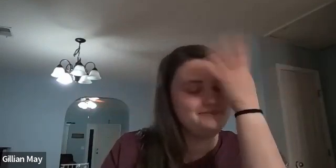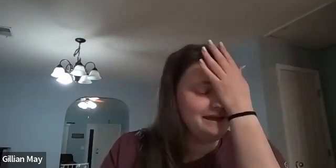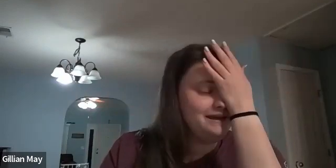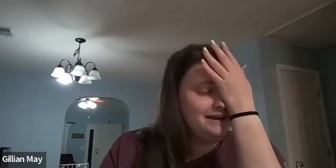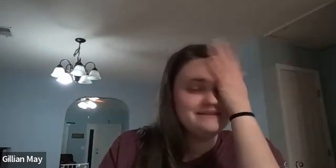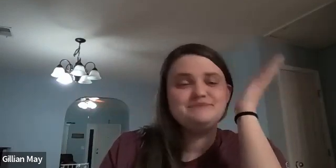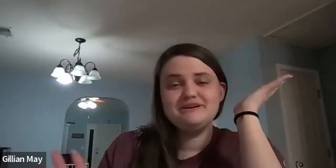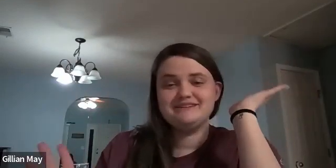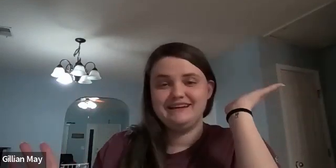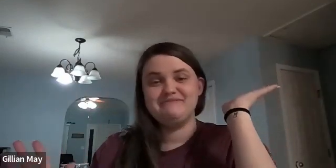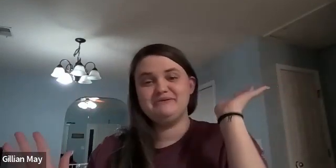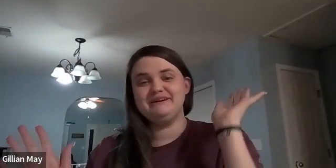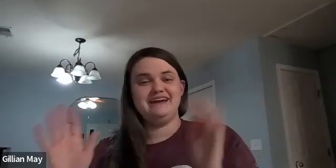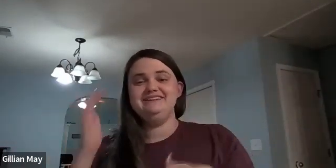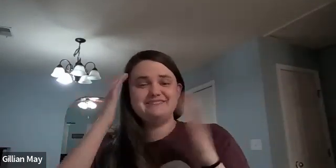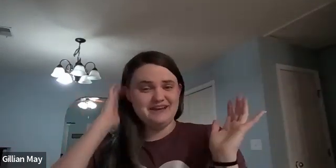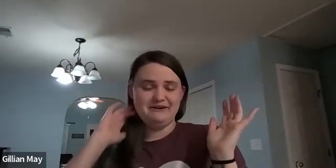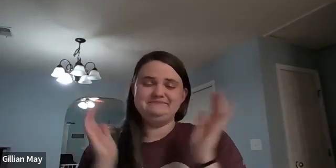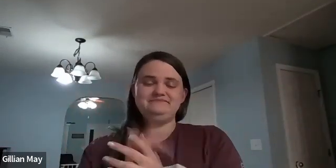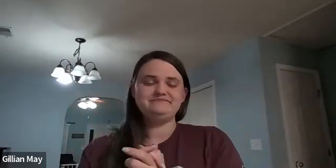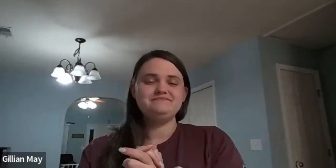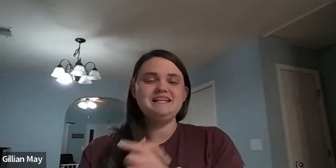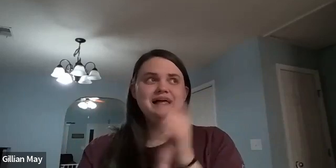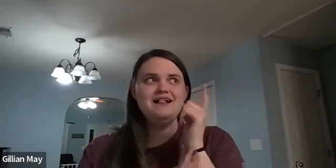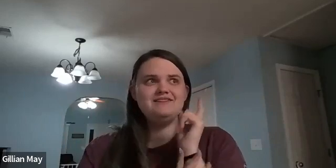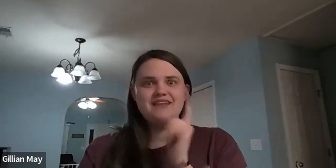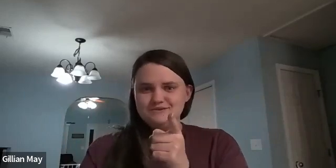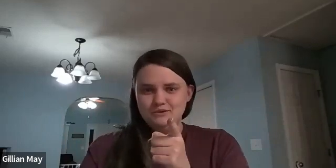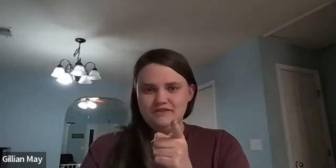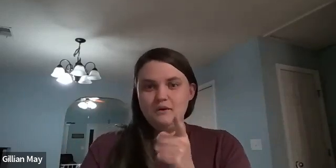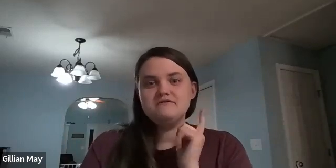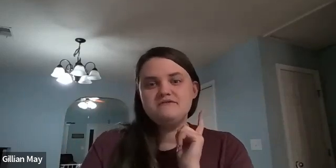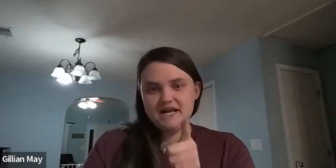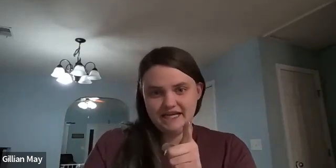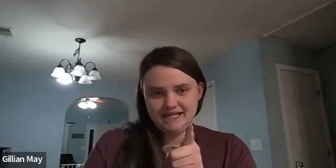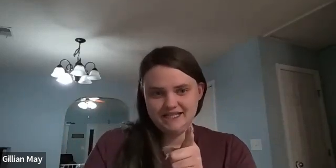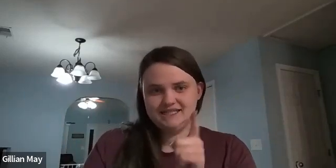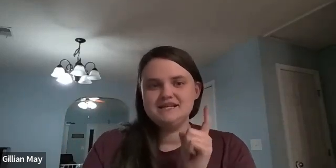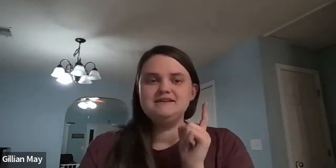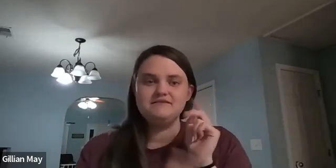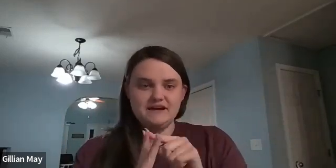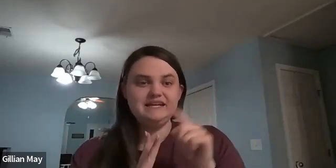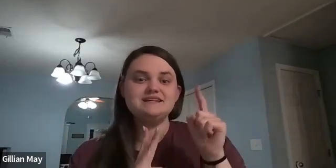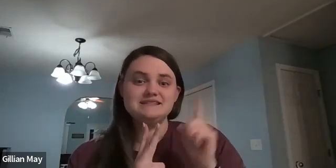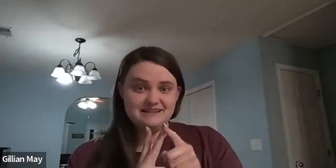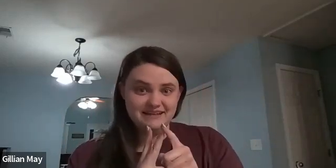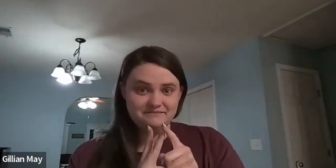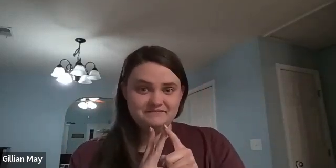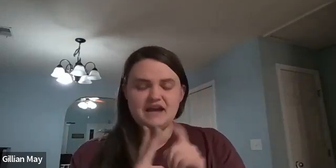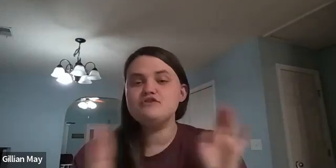like, this boy's going to get me one day. So that's one though. Funny and silly. I know those